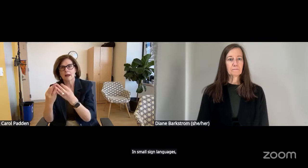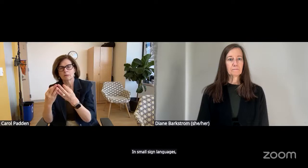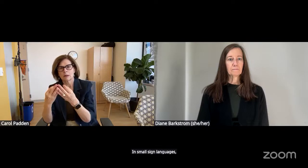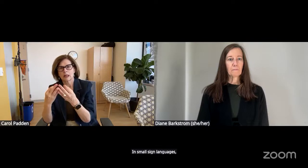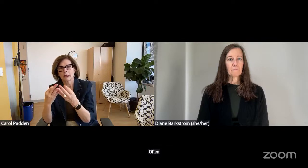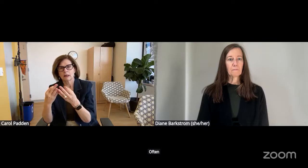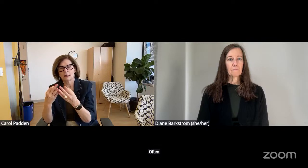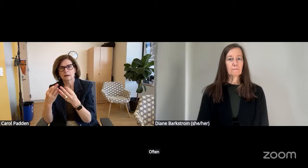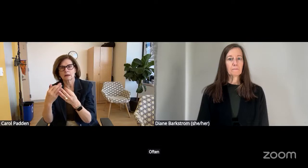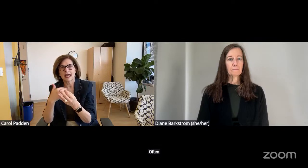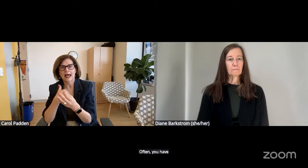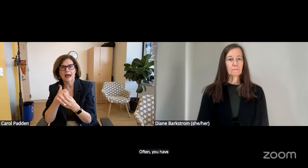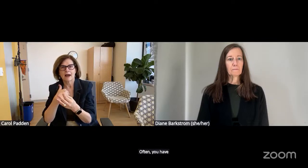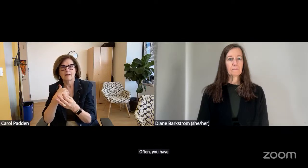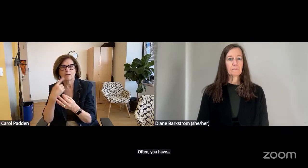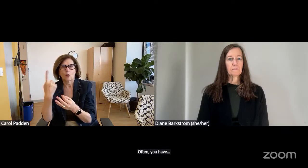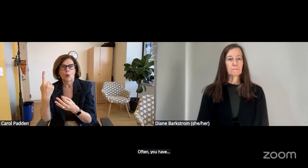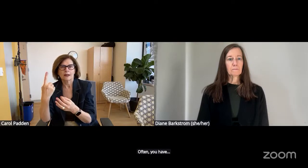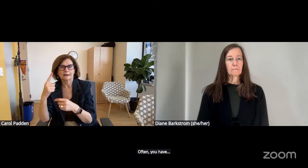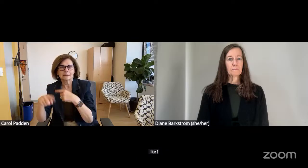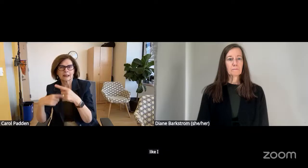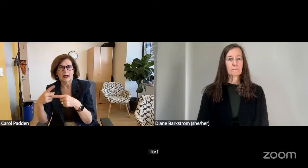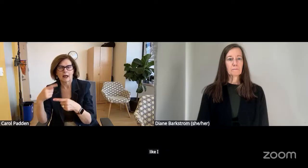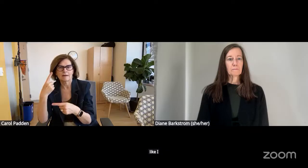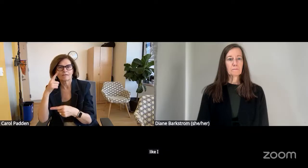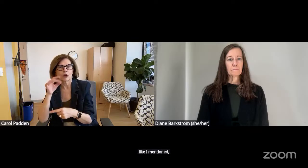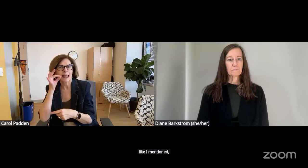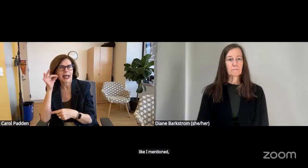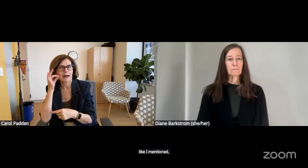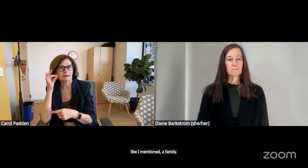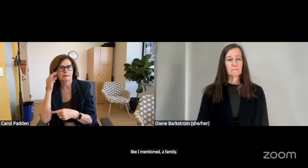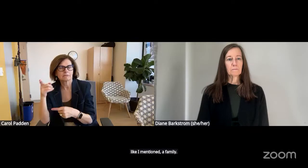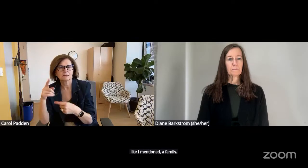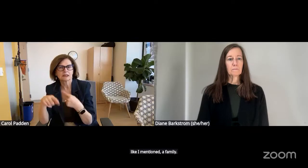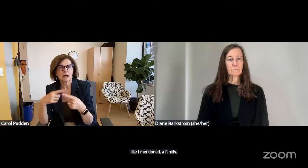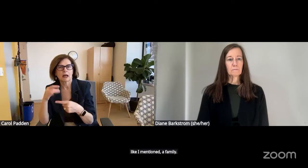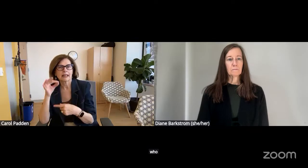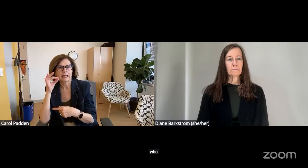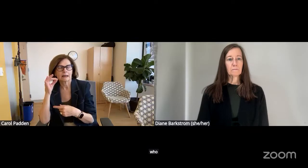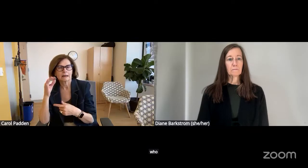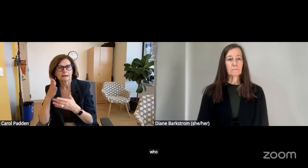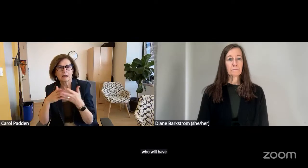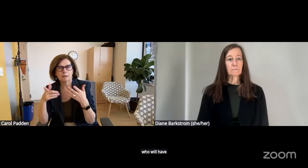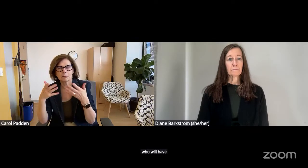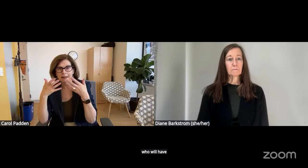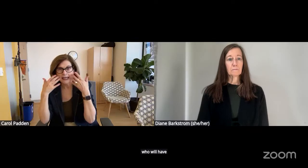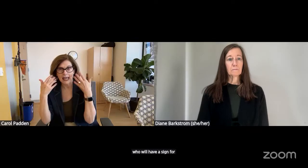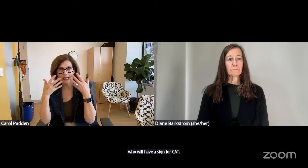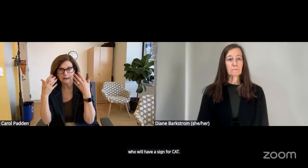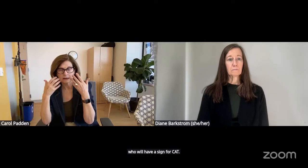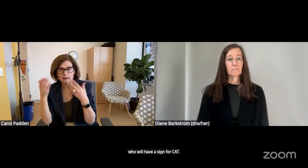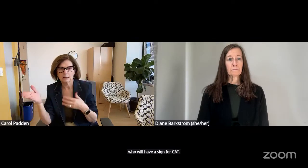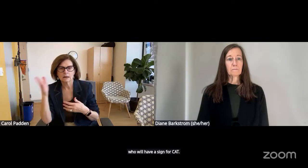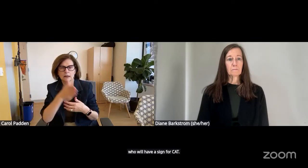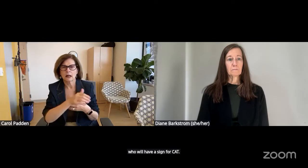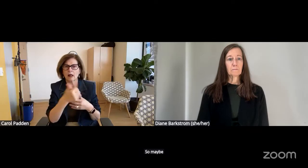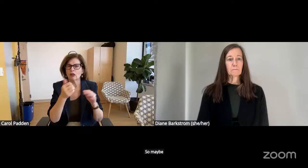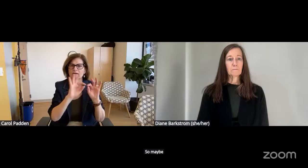often you have, like I mentioned, a family who will have a sign for cat. So maybe, for instance, they